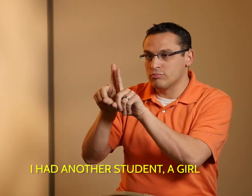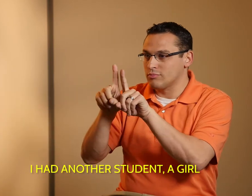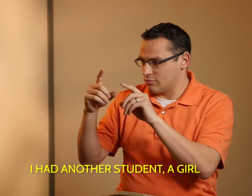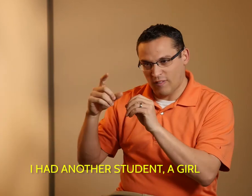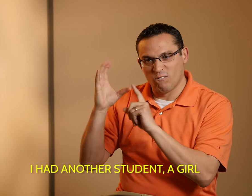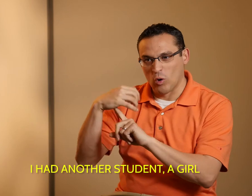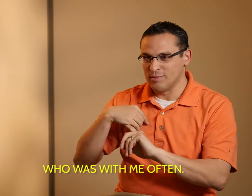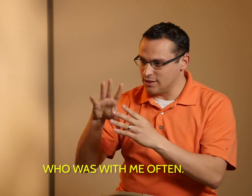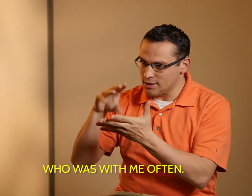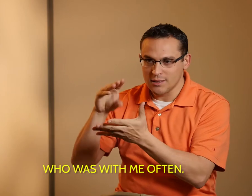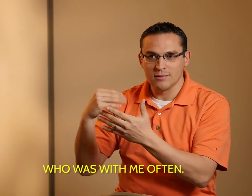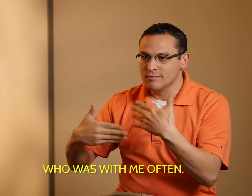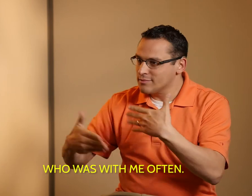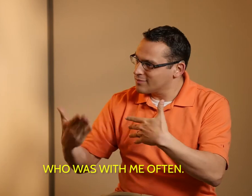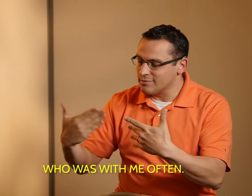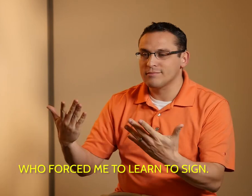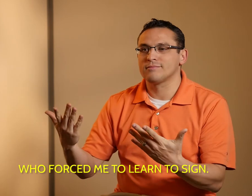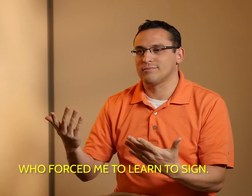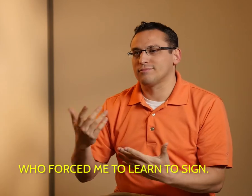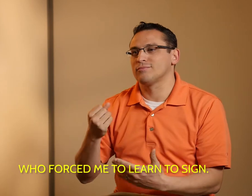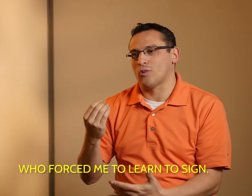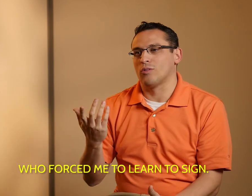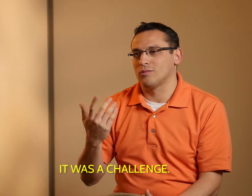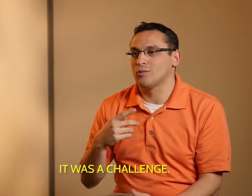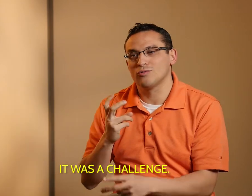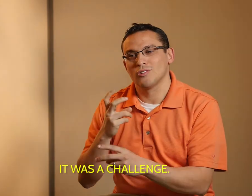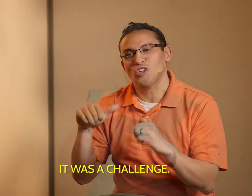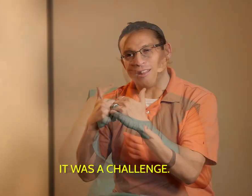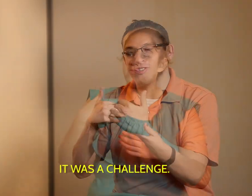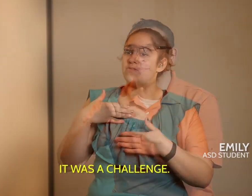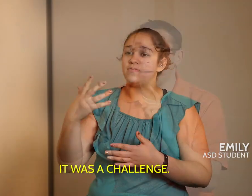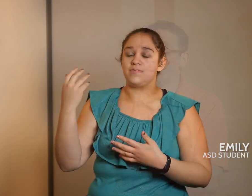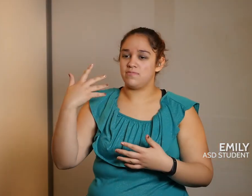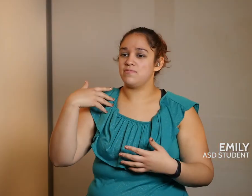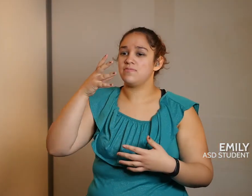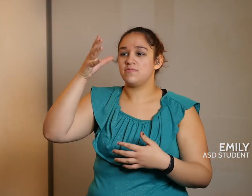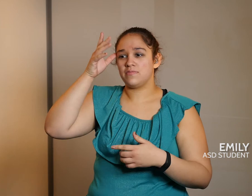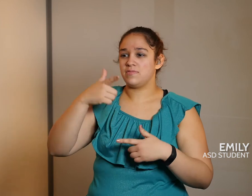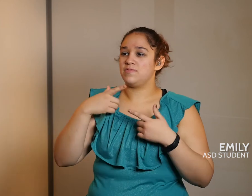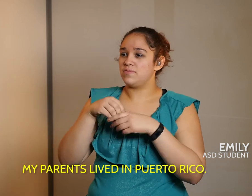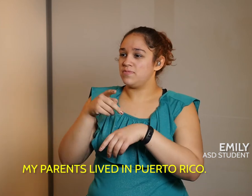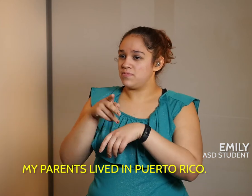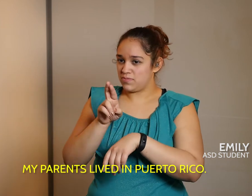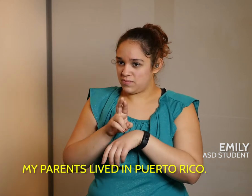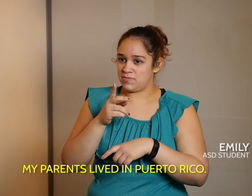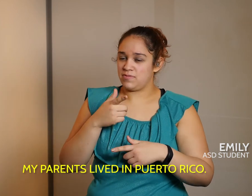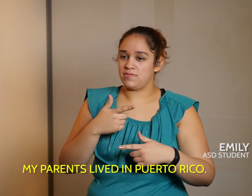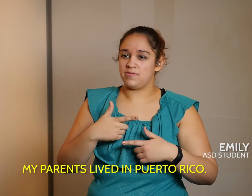another student, a girl, who was with me often, who forced me to learn to sign. It was a challenge. My parents lived in Puerto Rico.